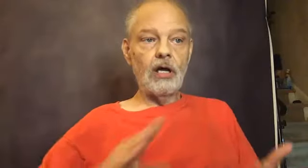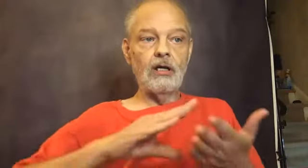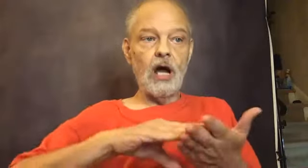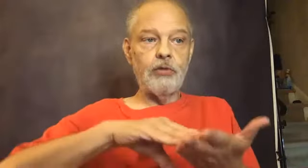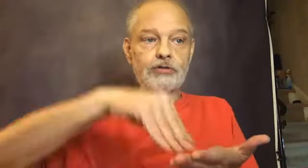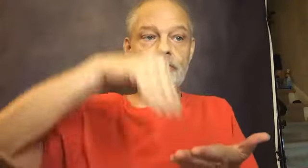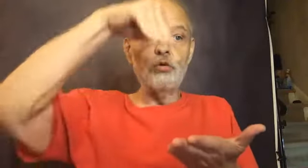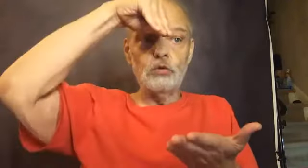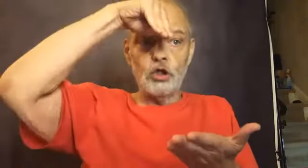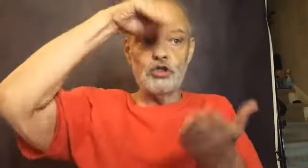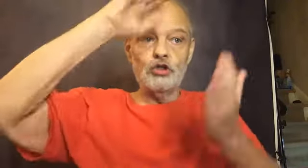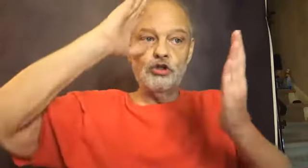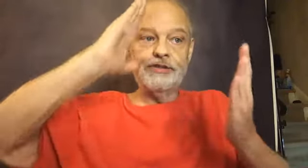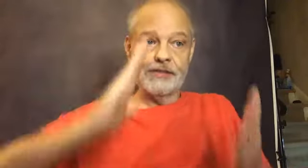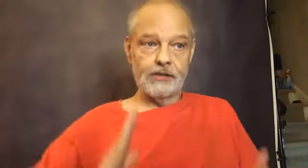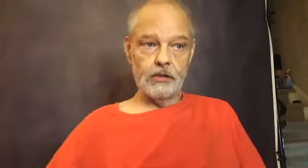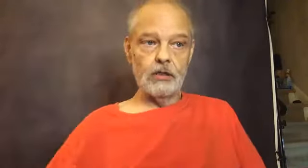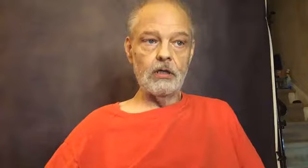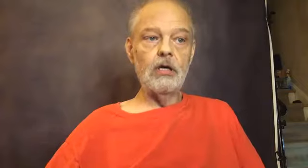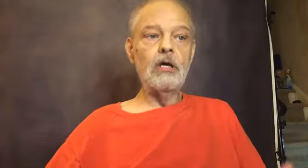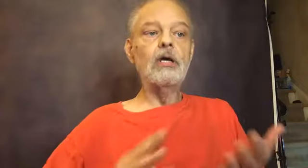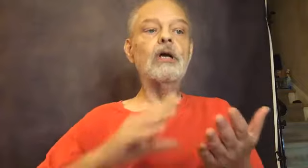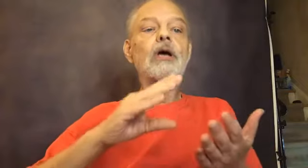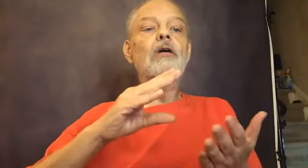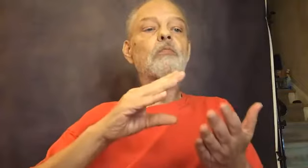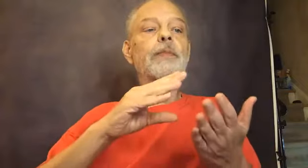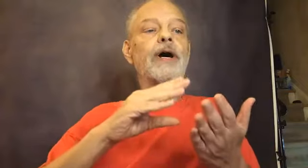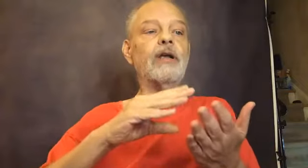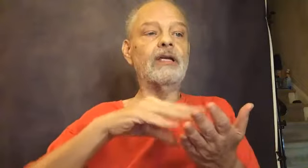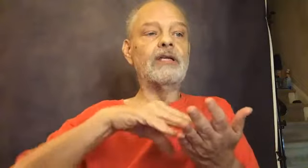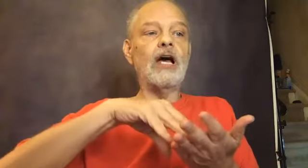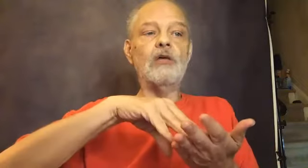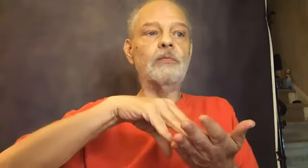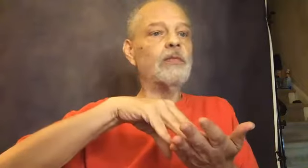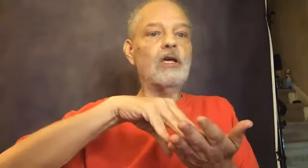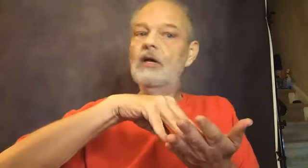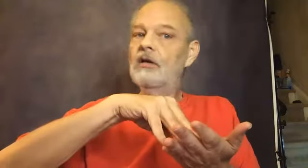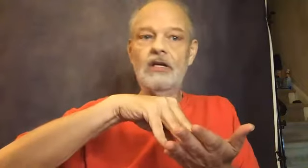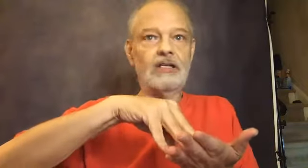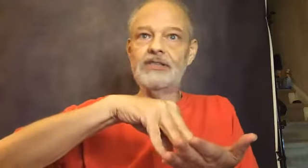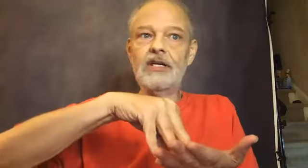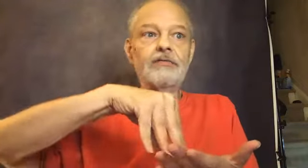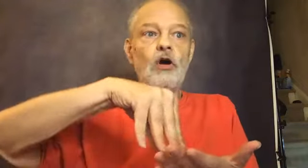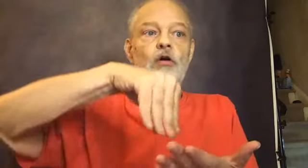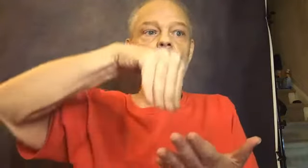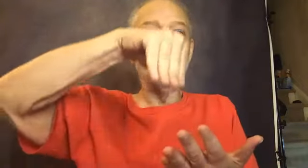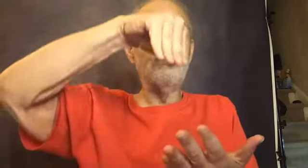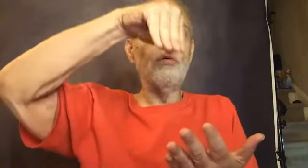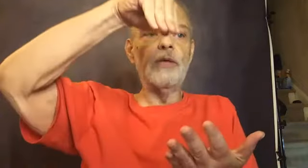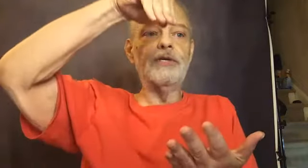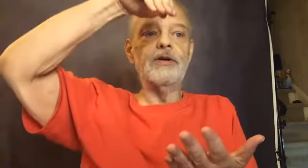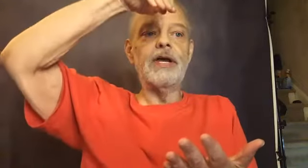a person who learns. But in time, instead of going all the way up to your